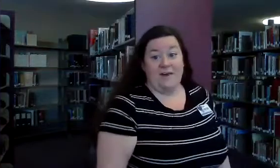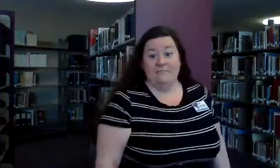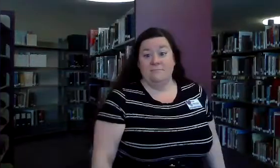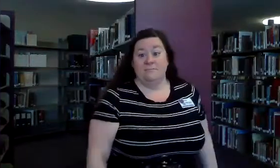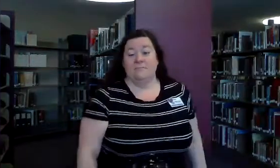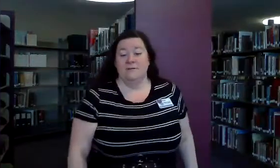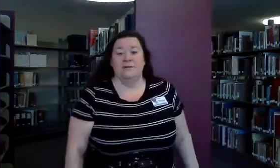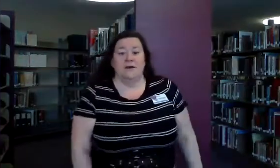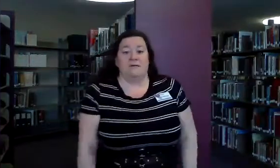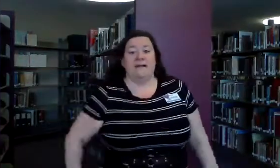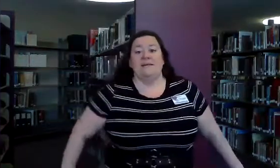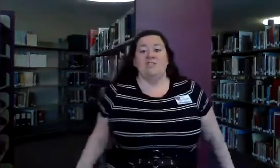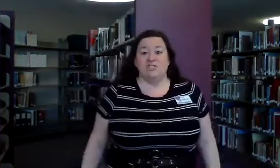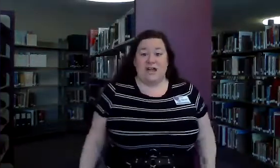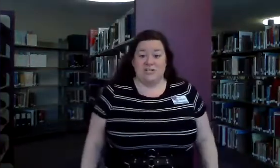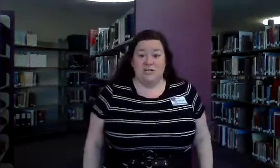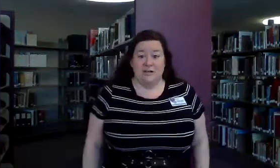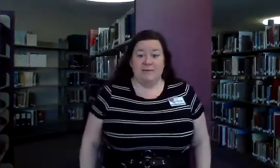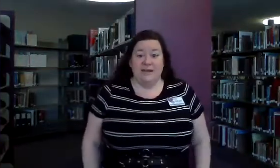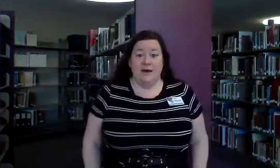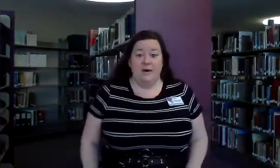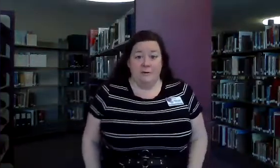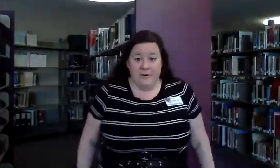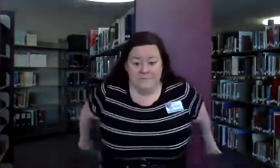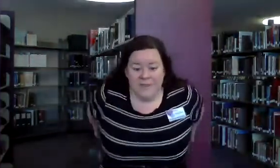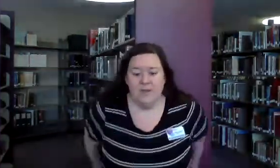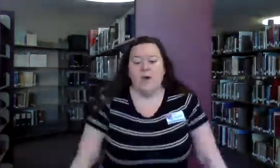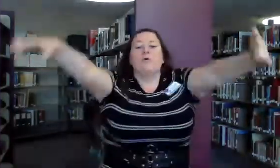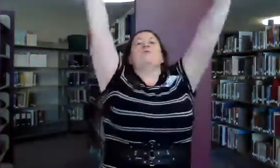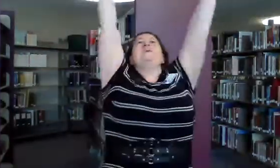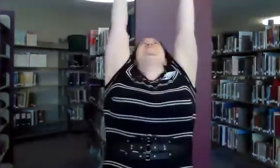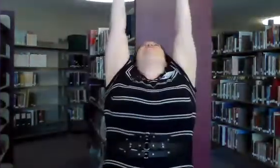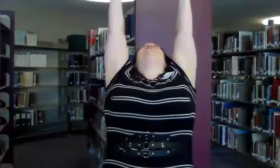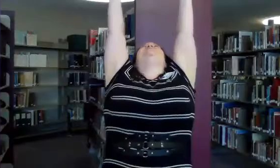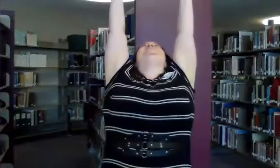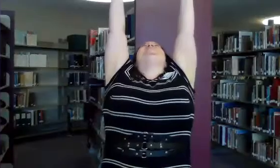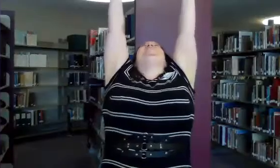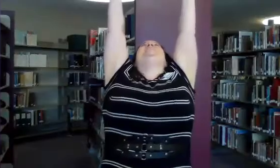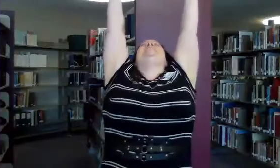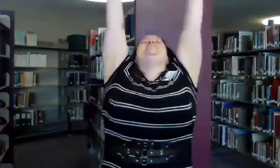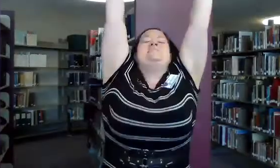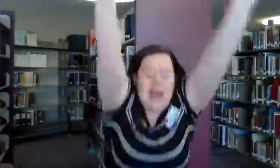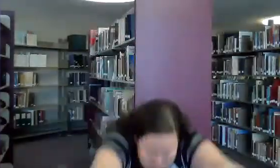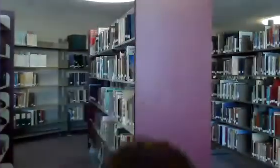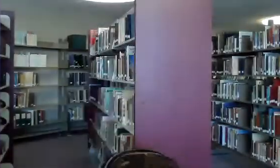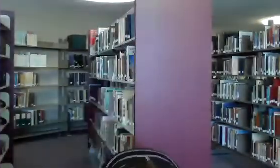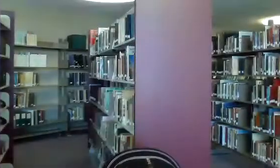fun? All right, let's stretch. Here we go. Reach for the ceiling, touch the